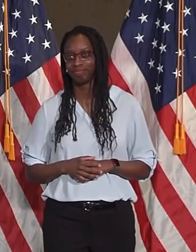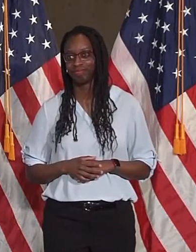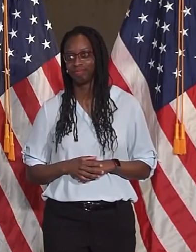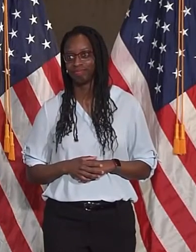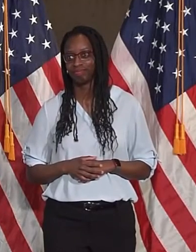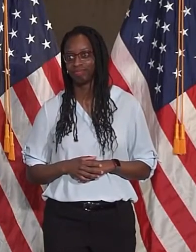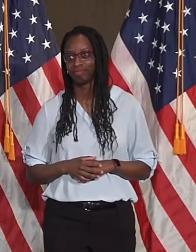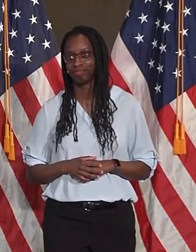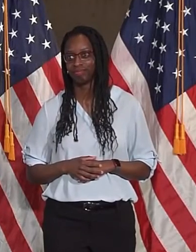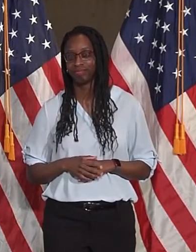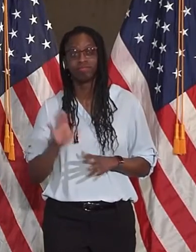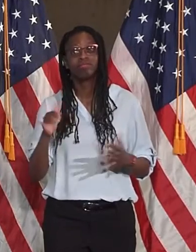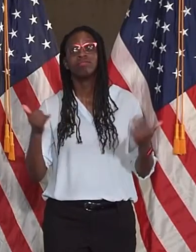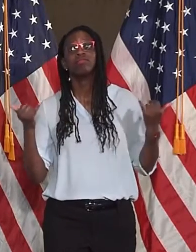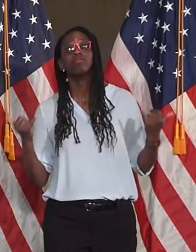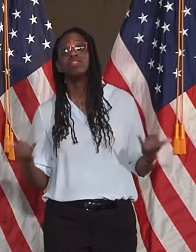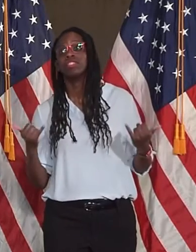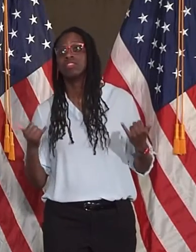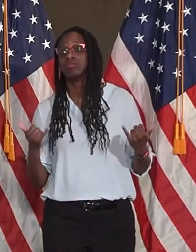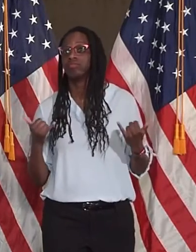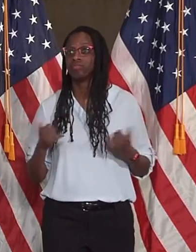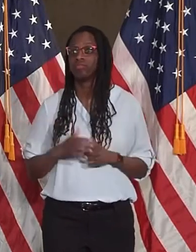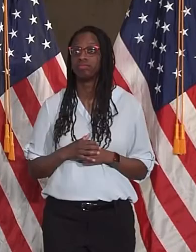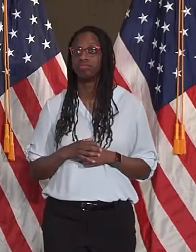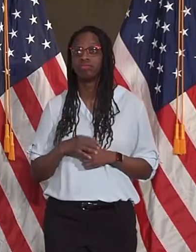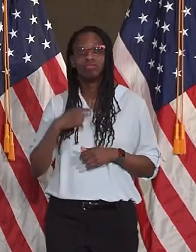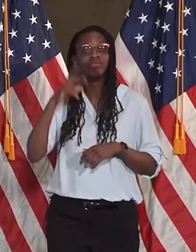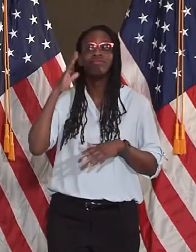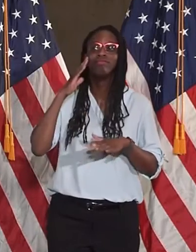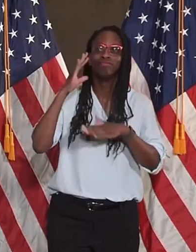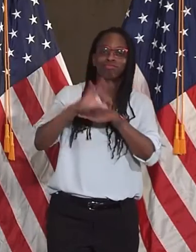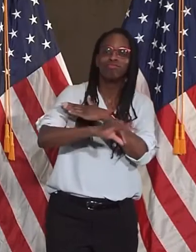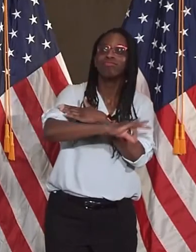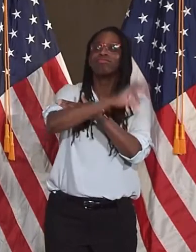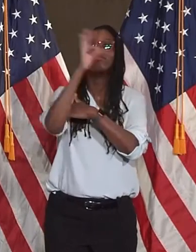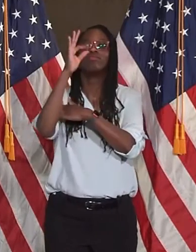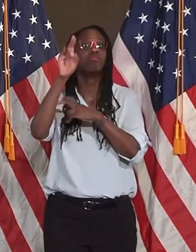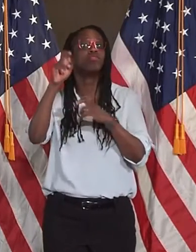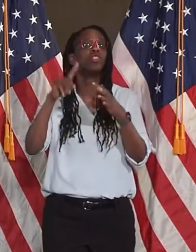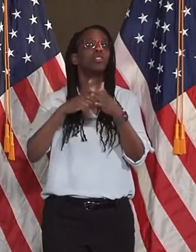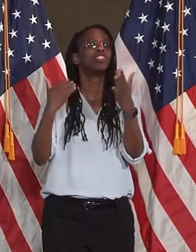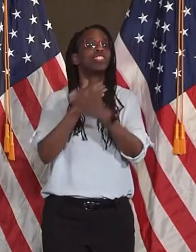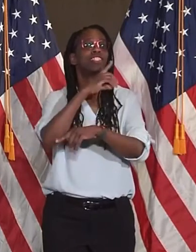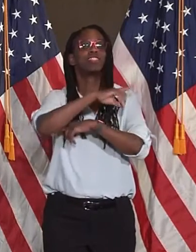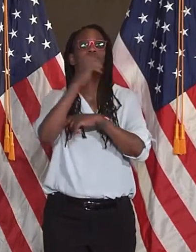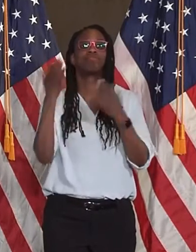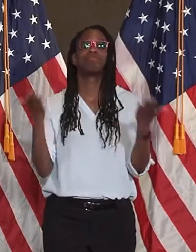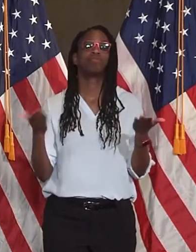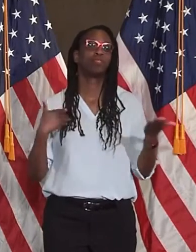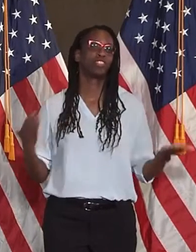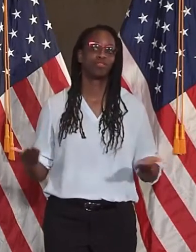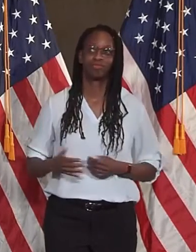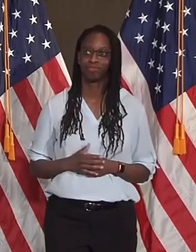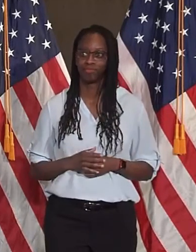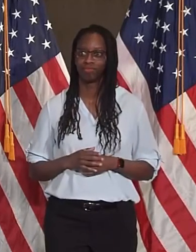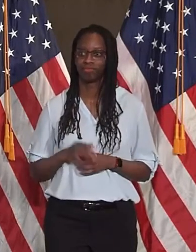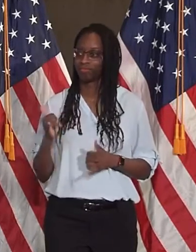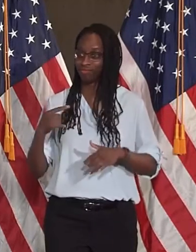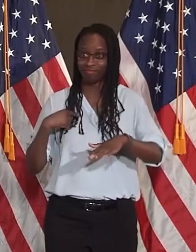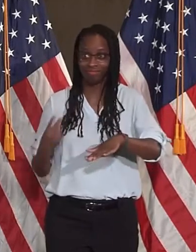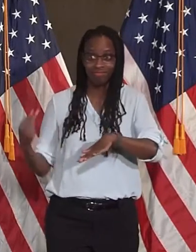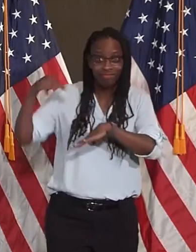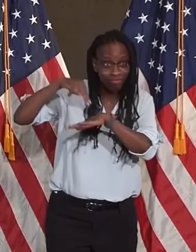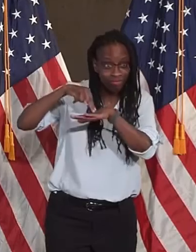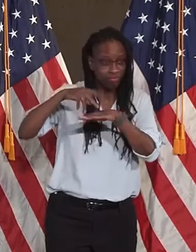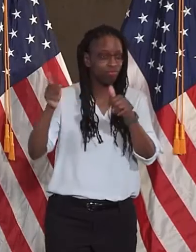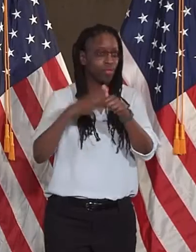Today is a new day. I stand before you as the first woman and the first Black mayor of Boston, the city that